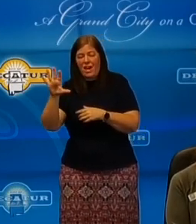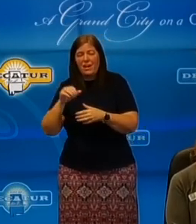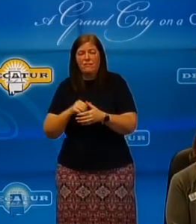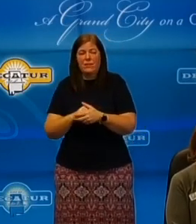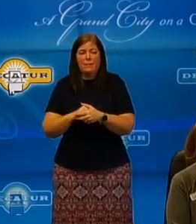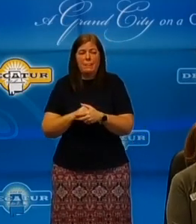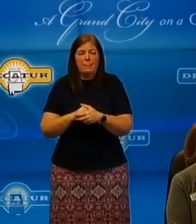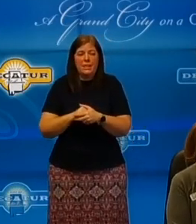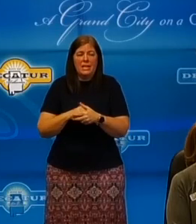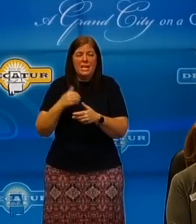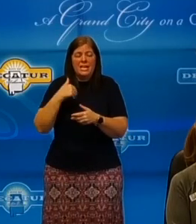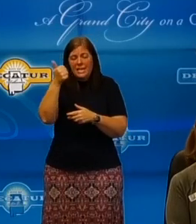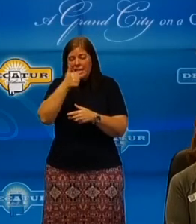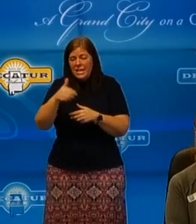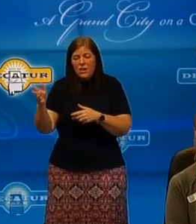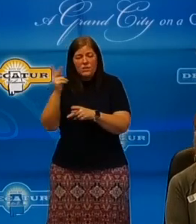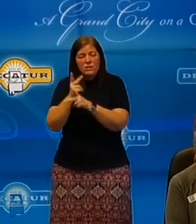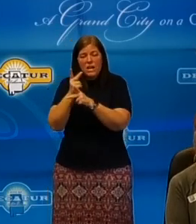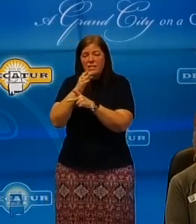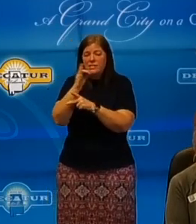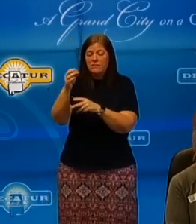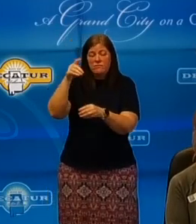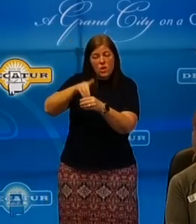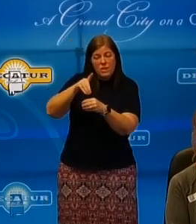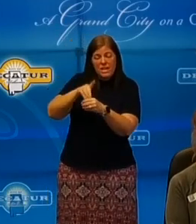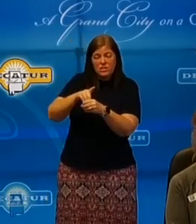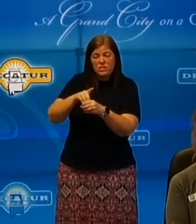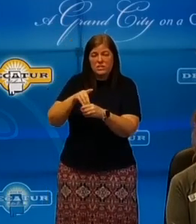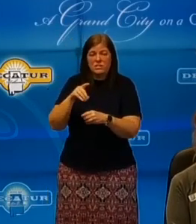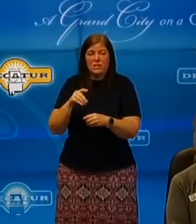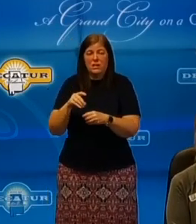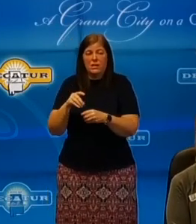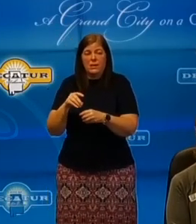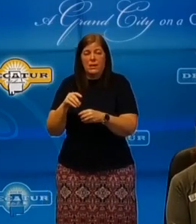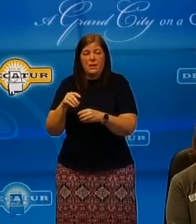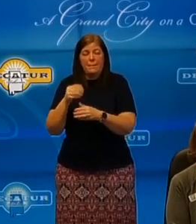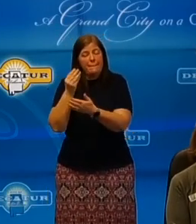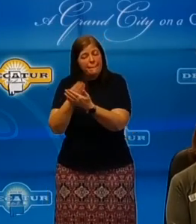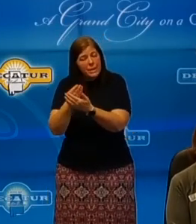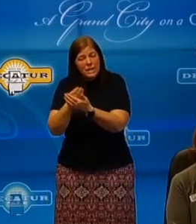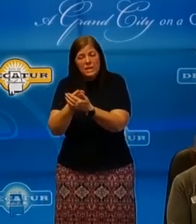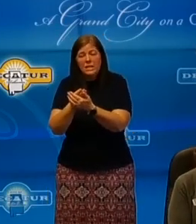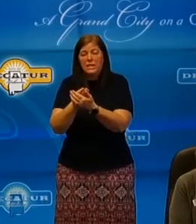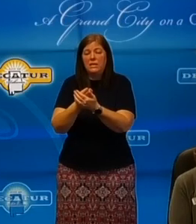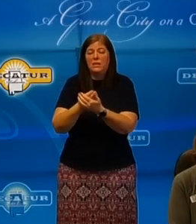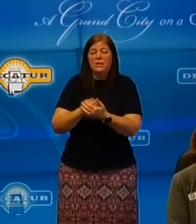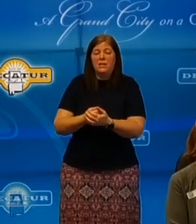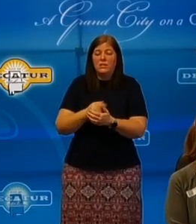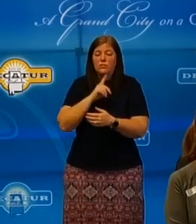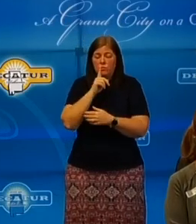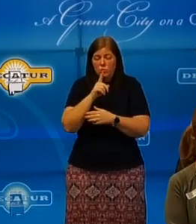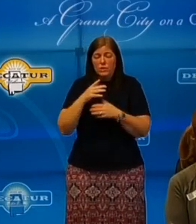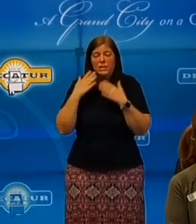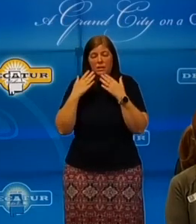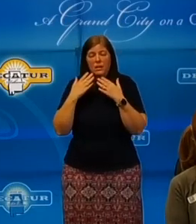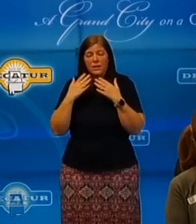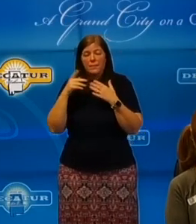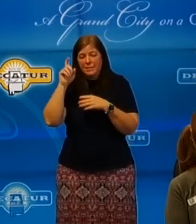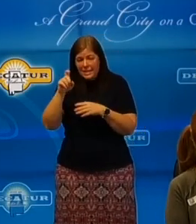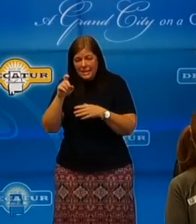Any other kinds of donations? Of course, dollars is always appreciated as well. So